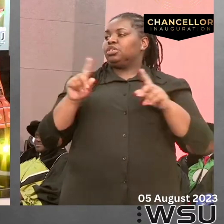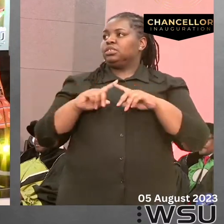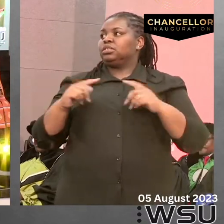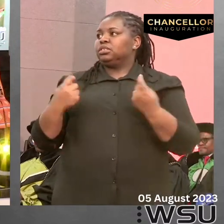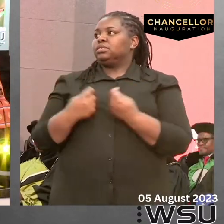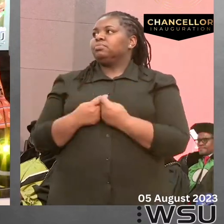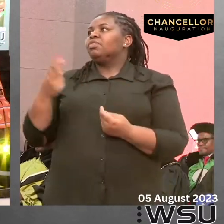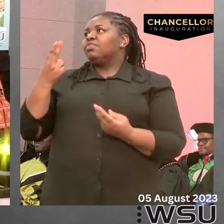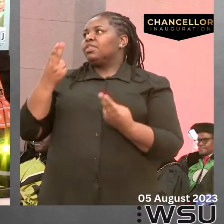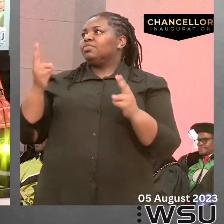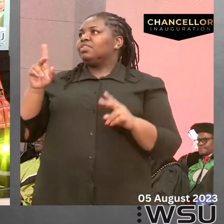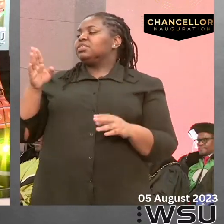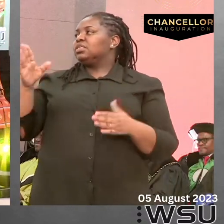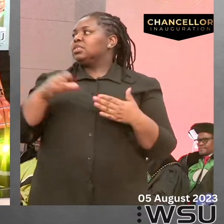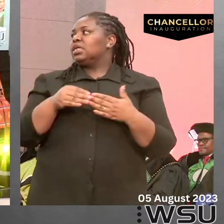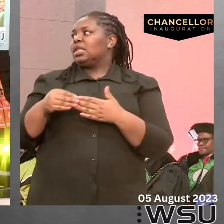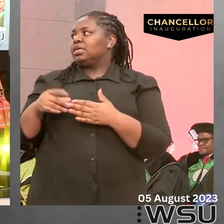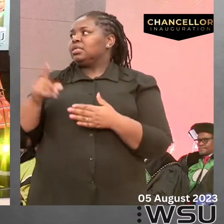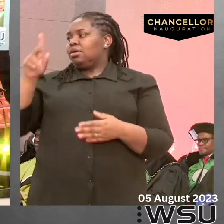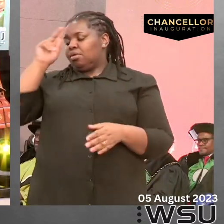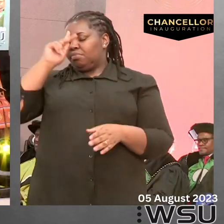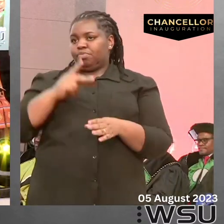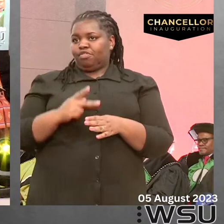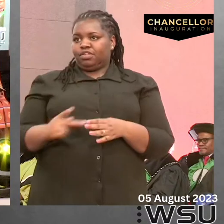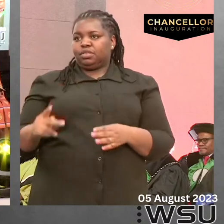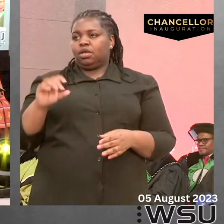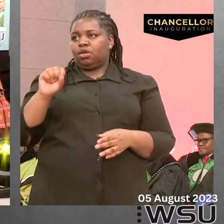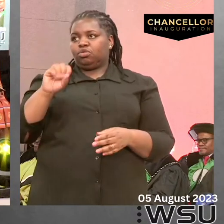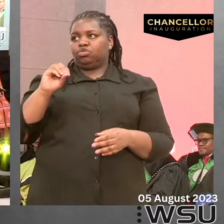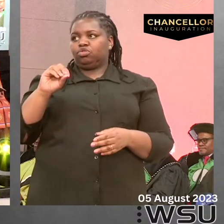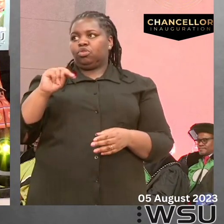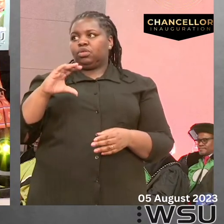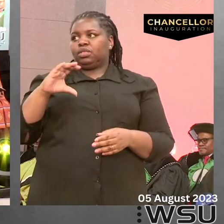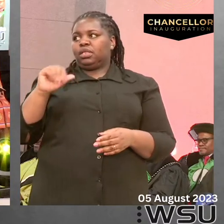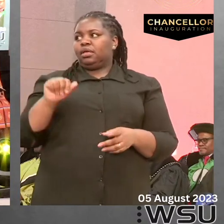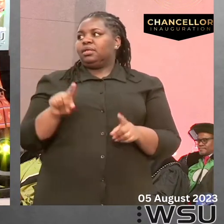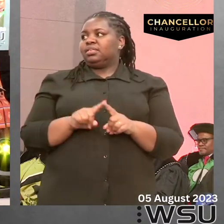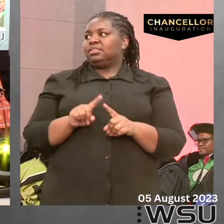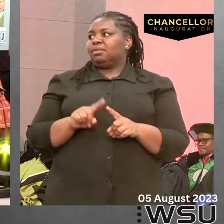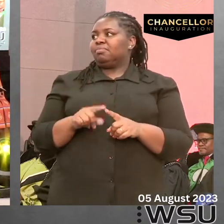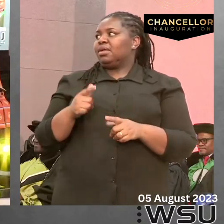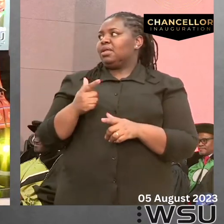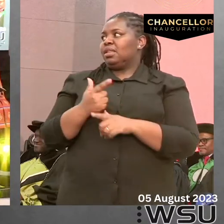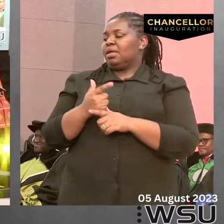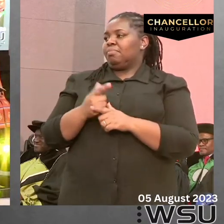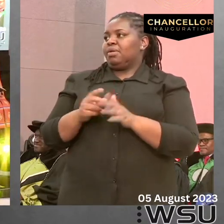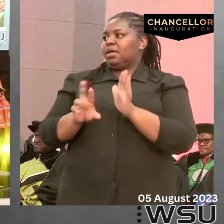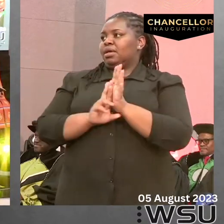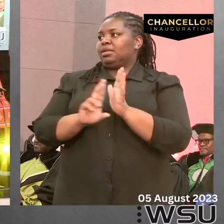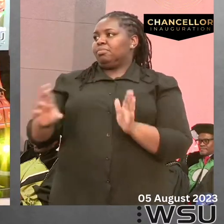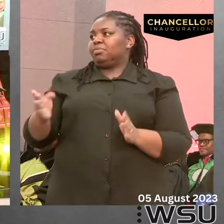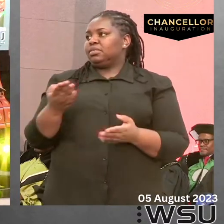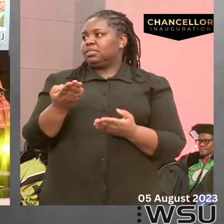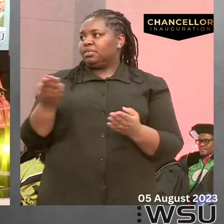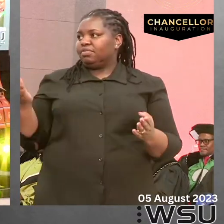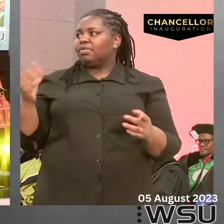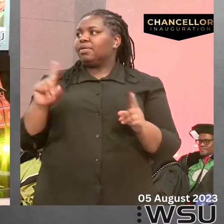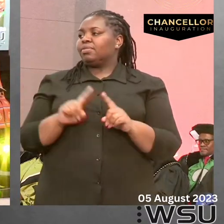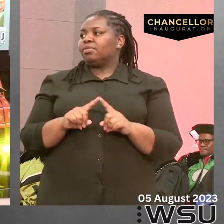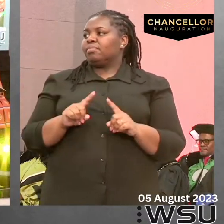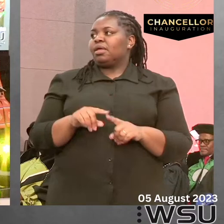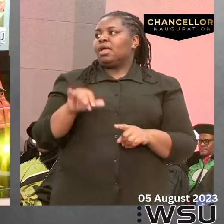the university, led by Professor Rushila Songa, and labor representatives, as well as